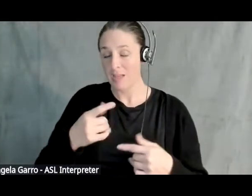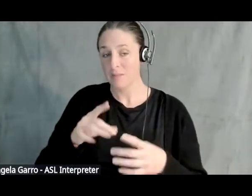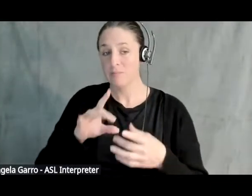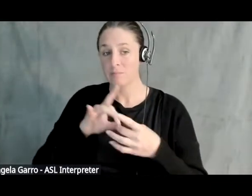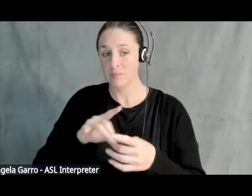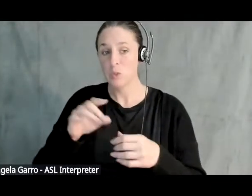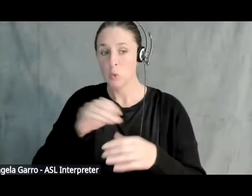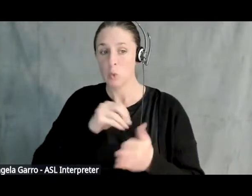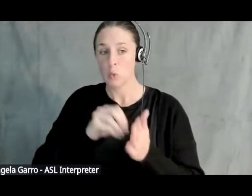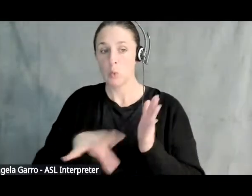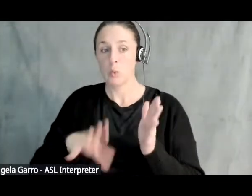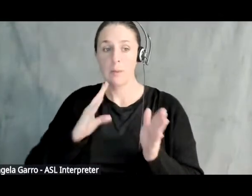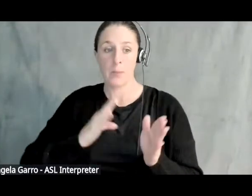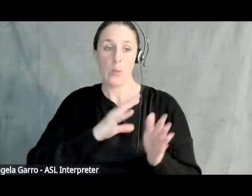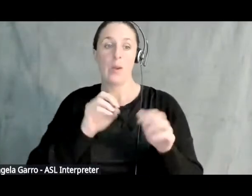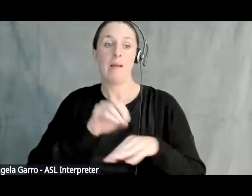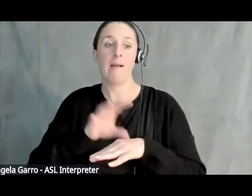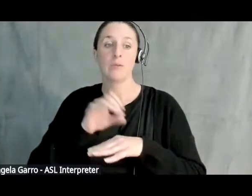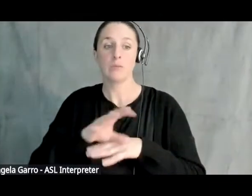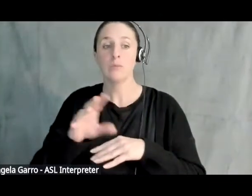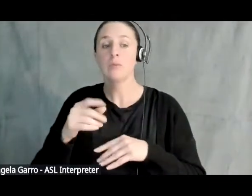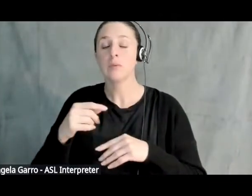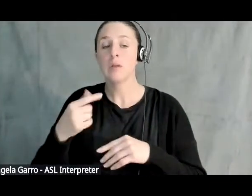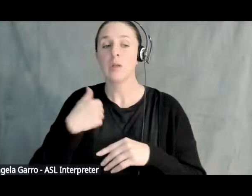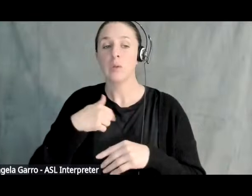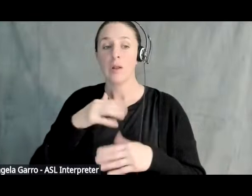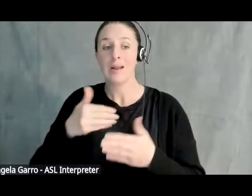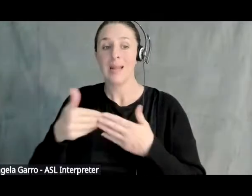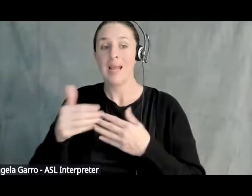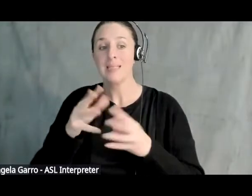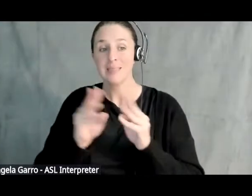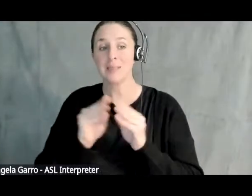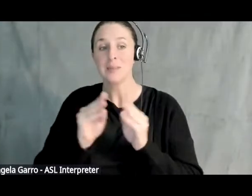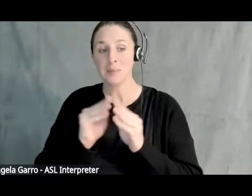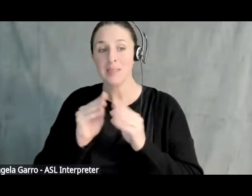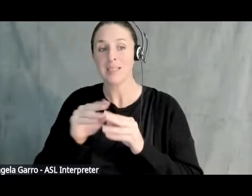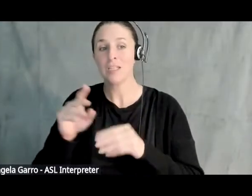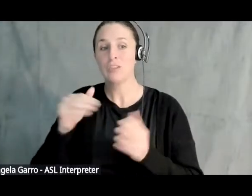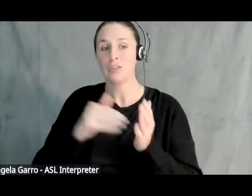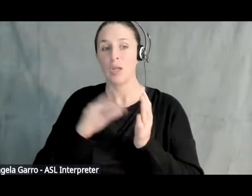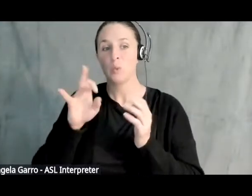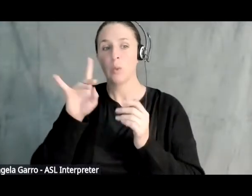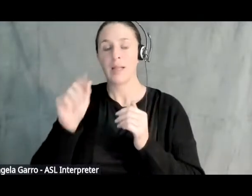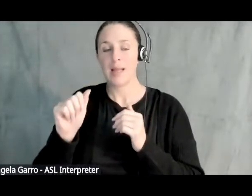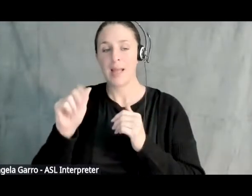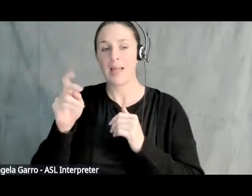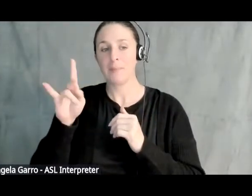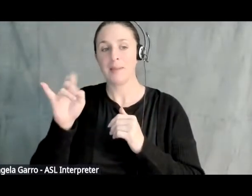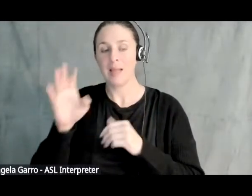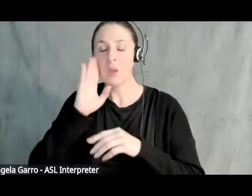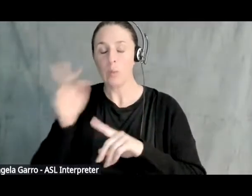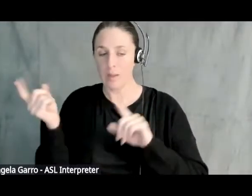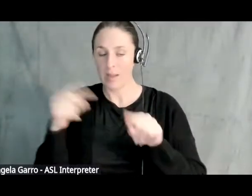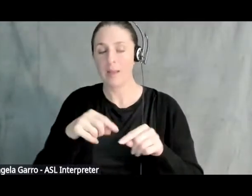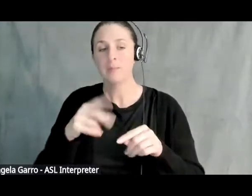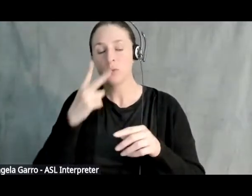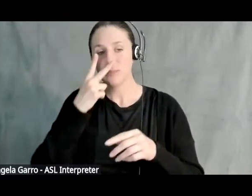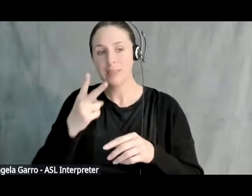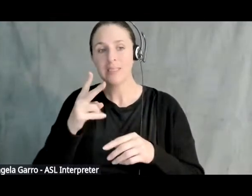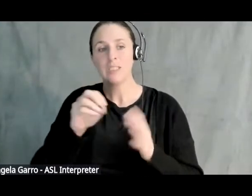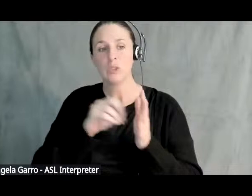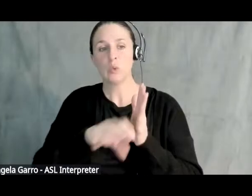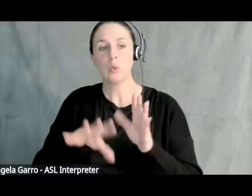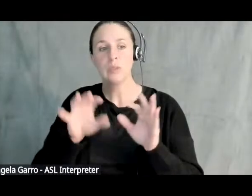next meeting, we're excited to welcome Dr. Julia Kemke. She'll be coming to seek some student input about